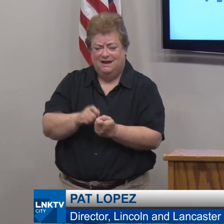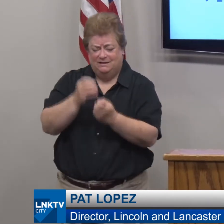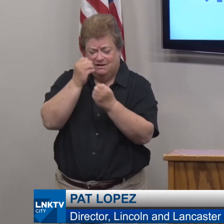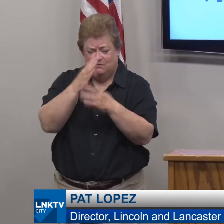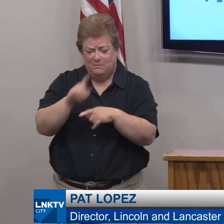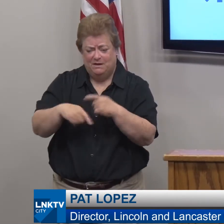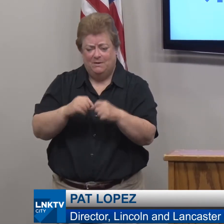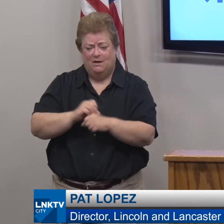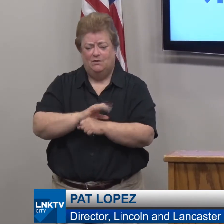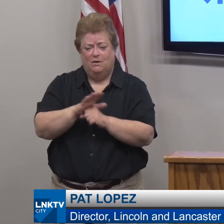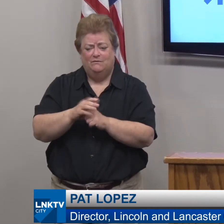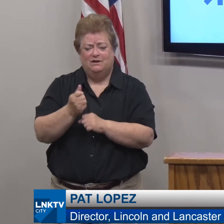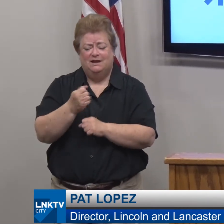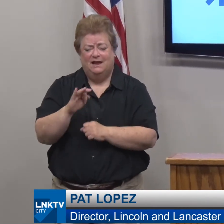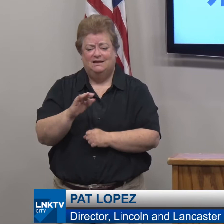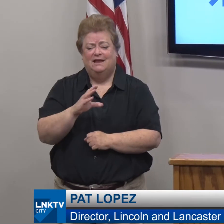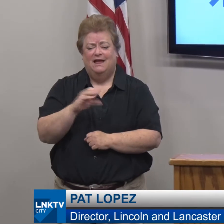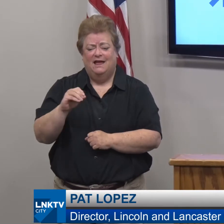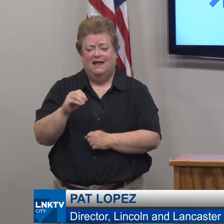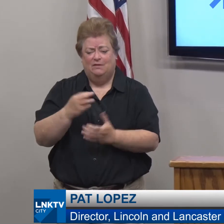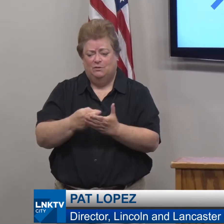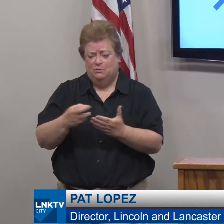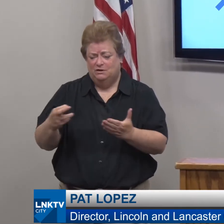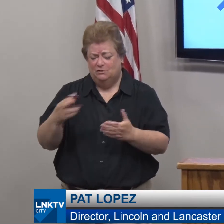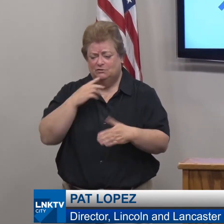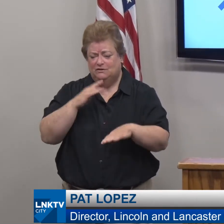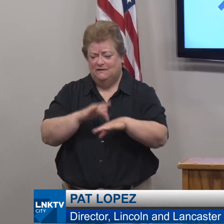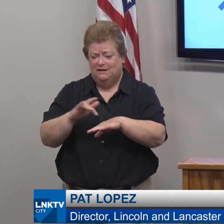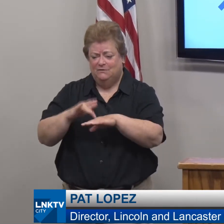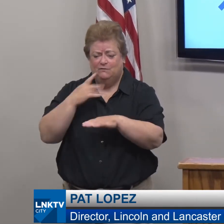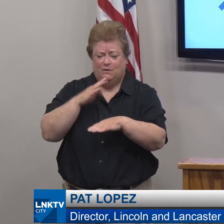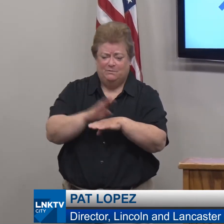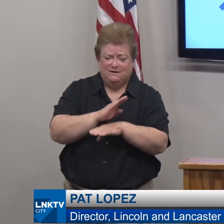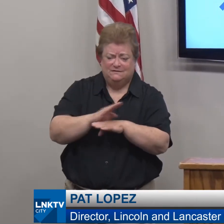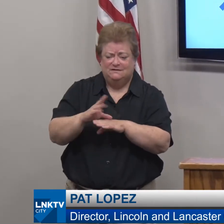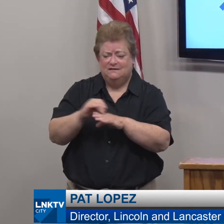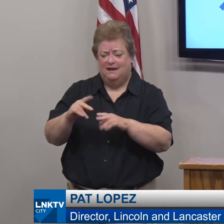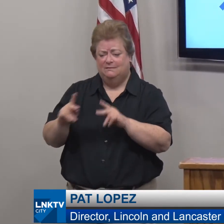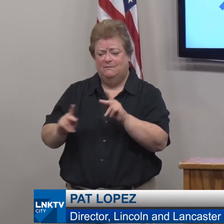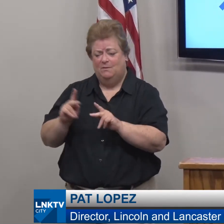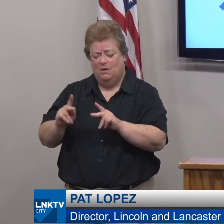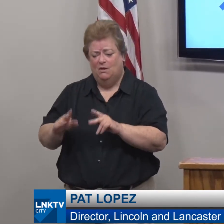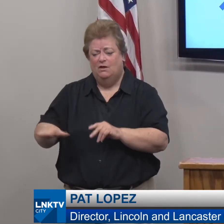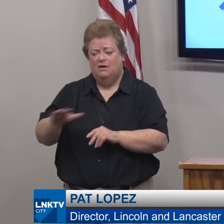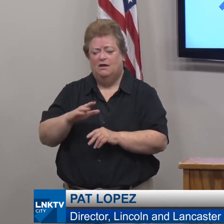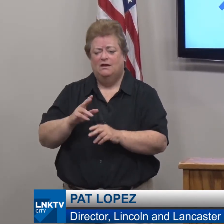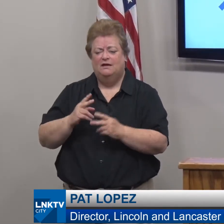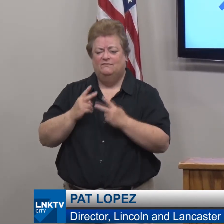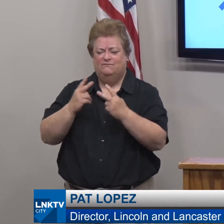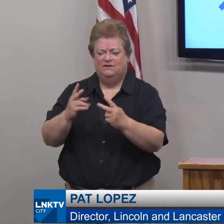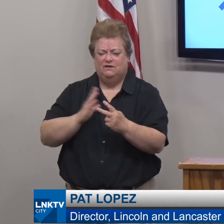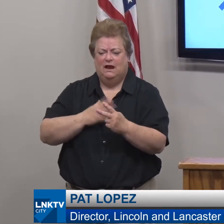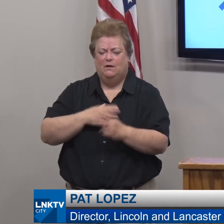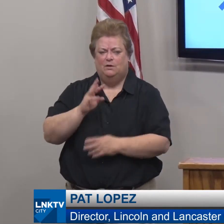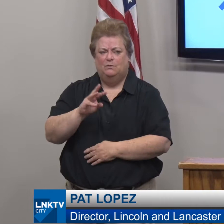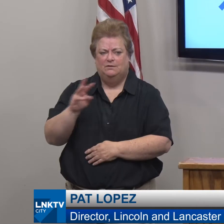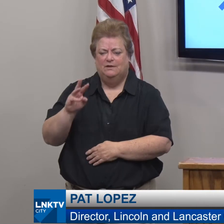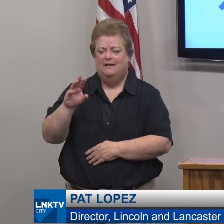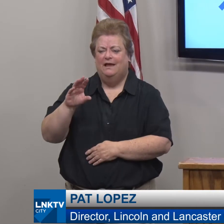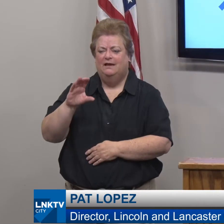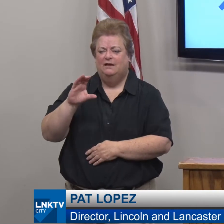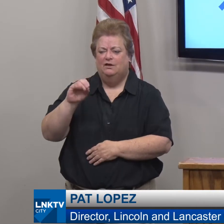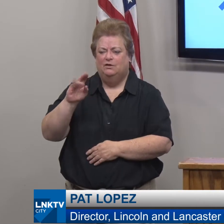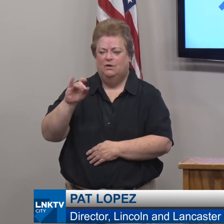COVID-19 and the resources available to residents and businesses during the pandemic, please visit our website,